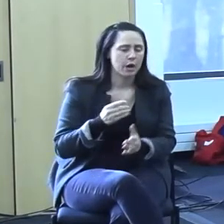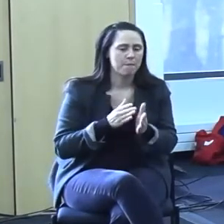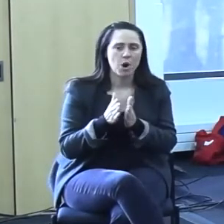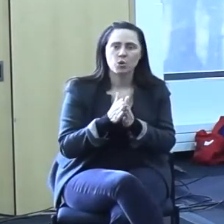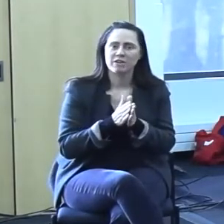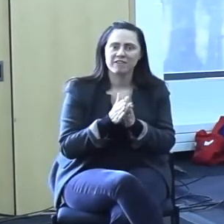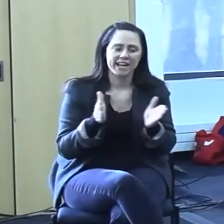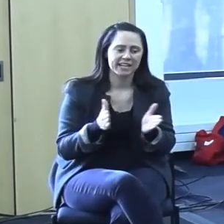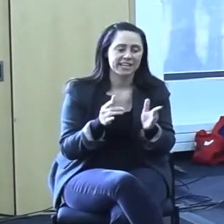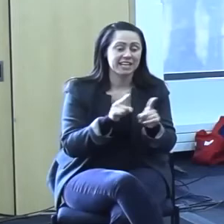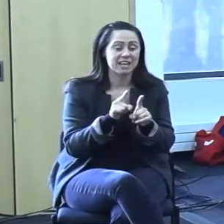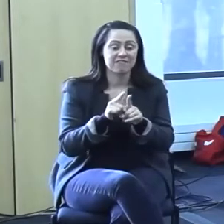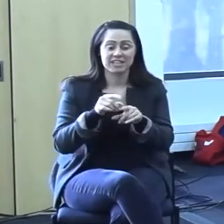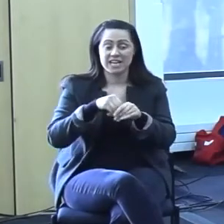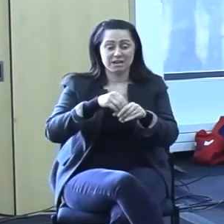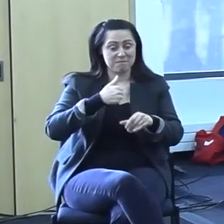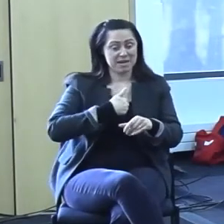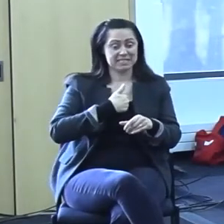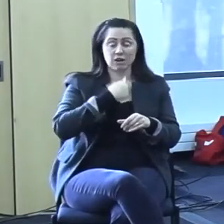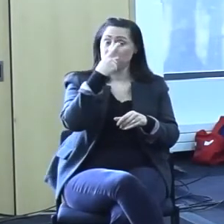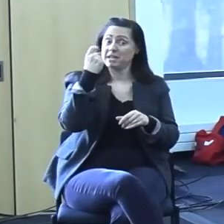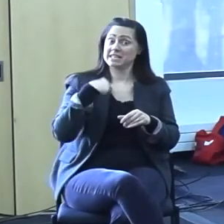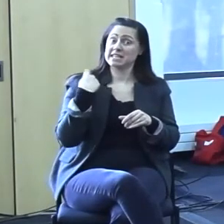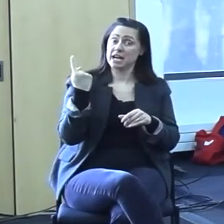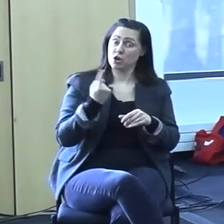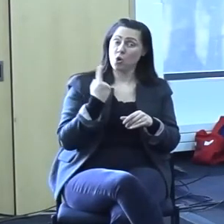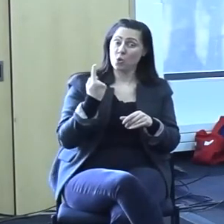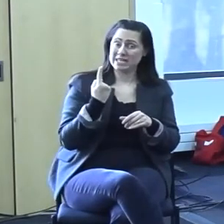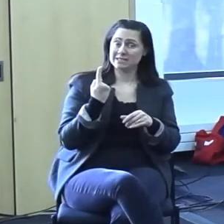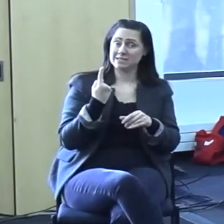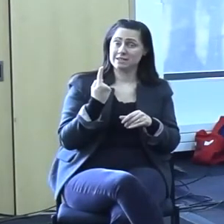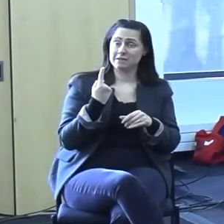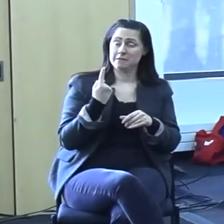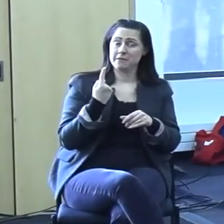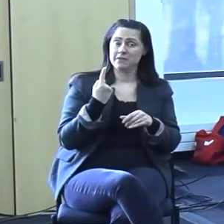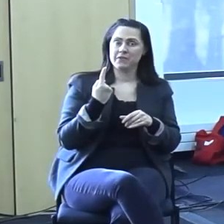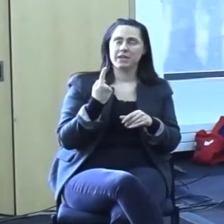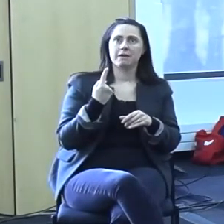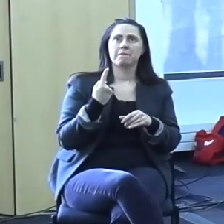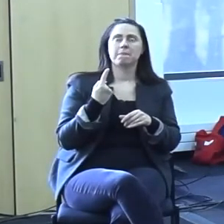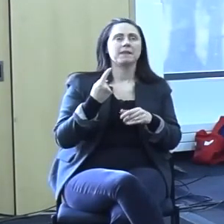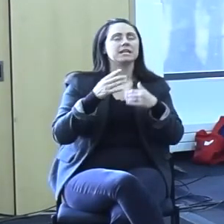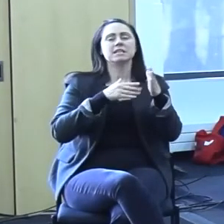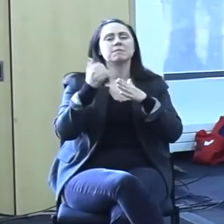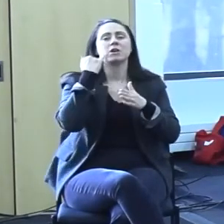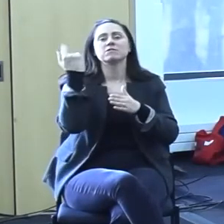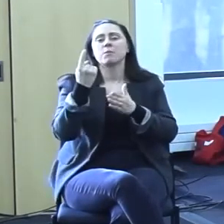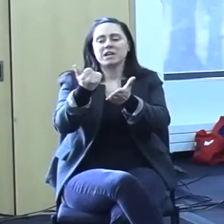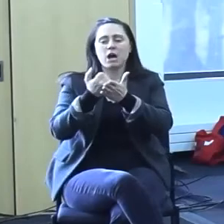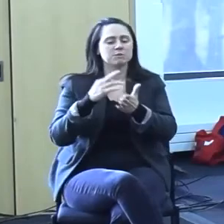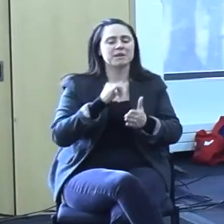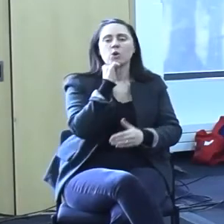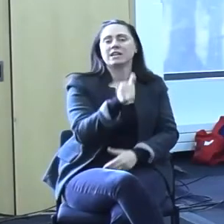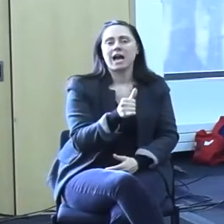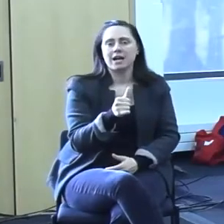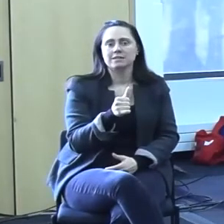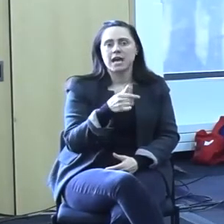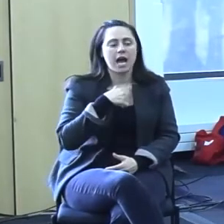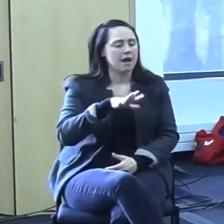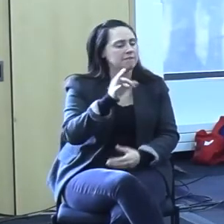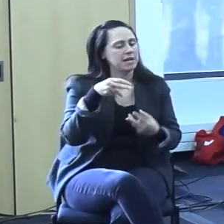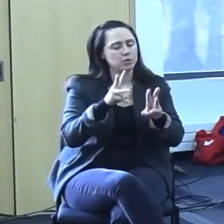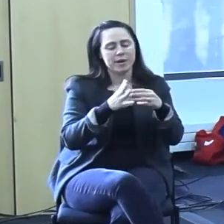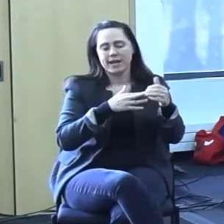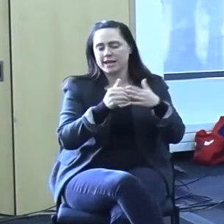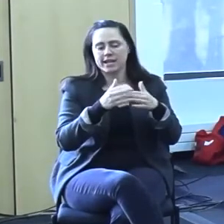motivated, even in myself, because I always end up finding, whether someone helps me or not, I usually end up finding a way